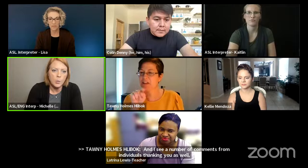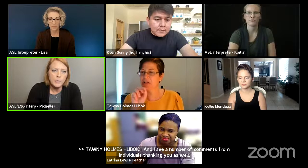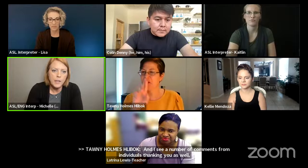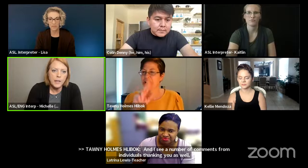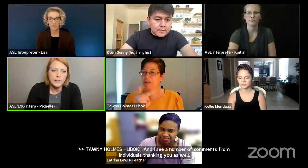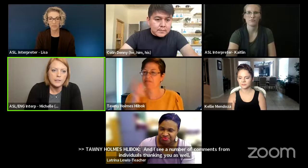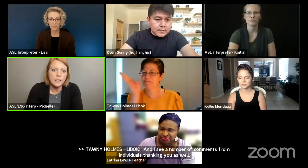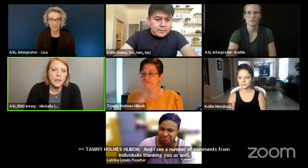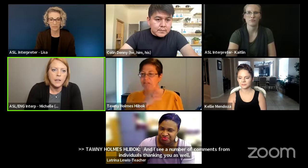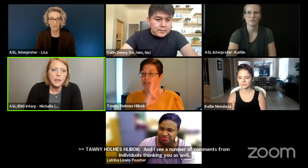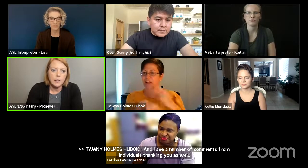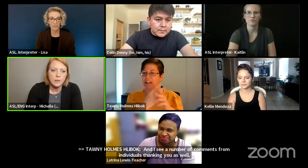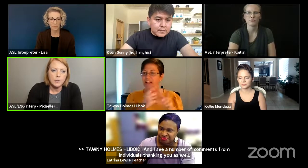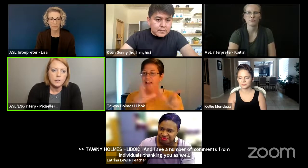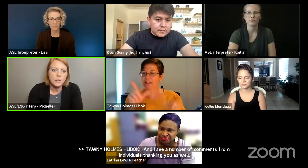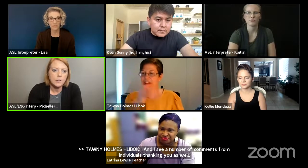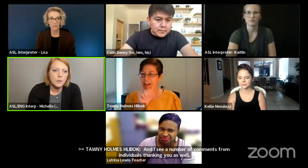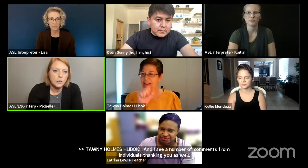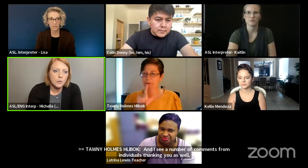and a website